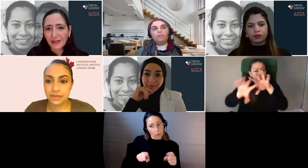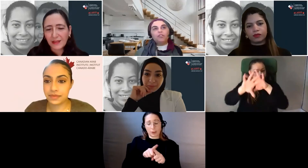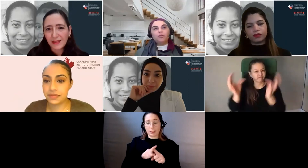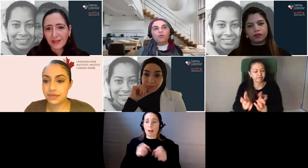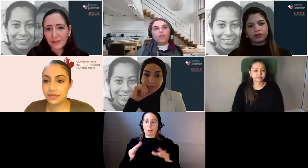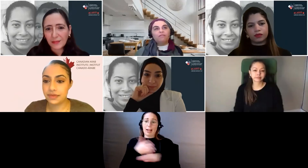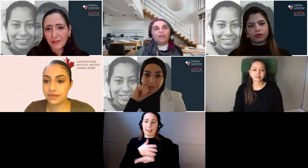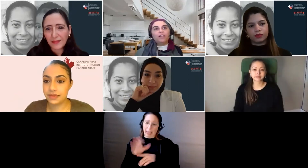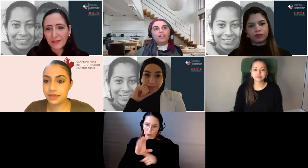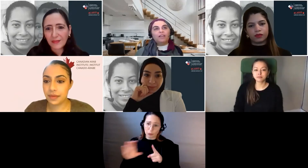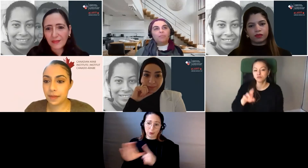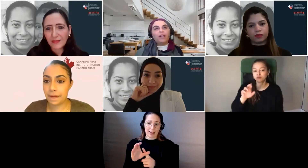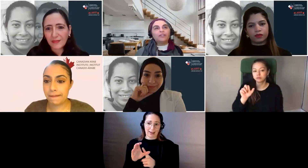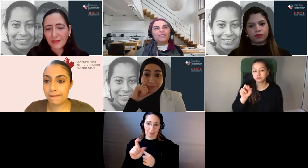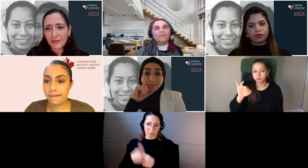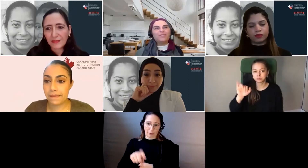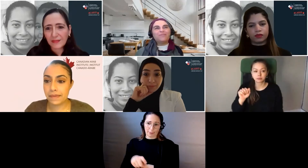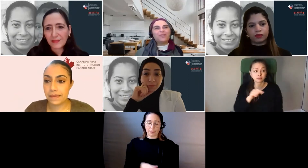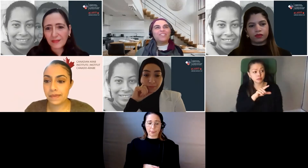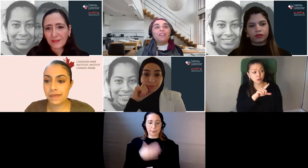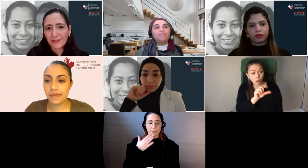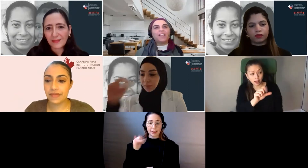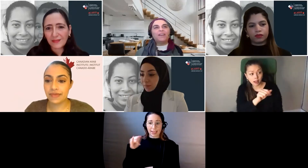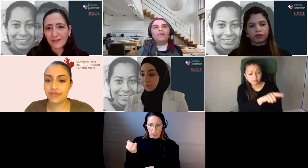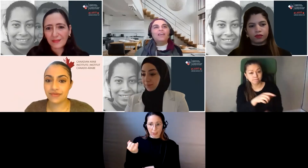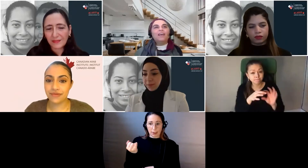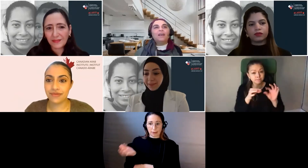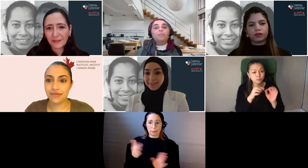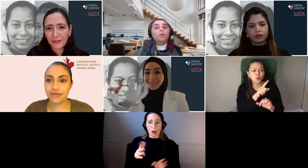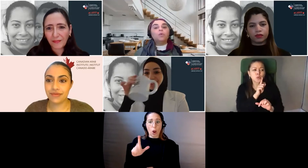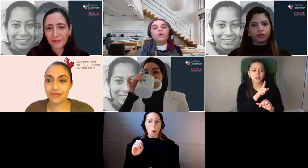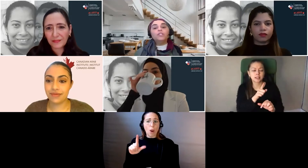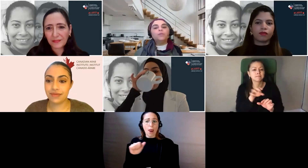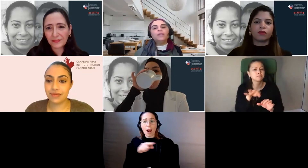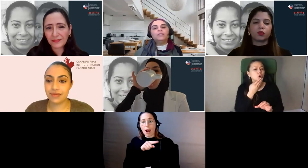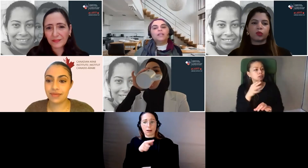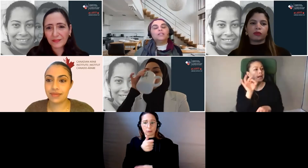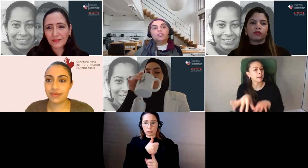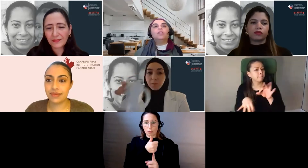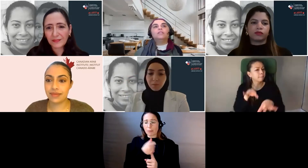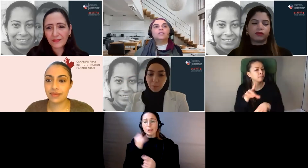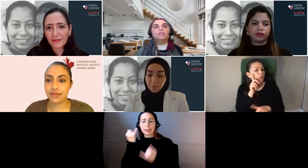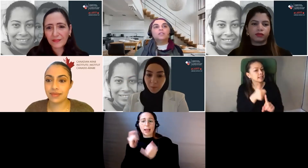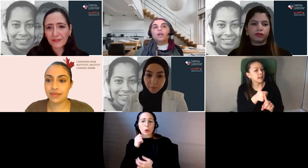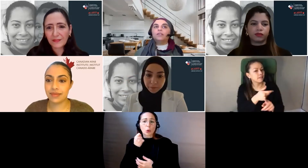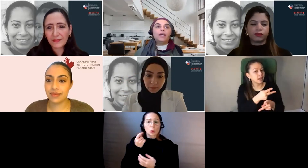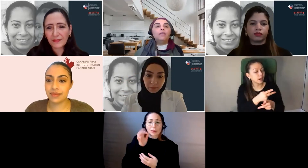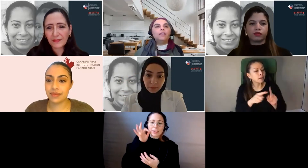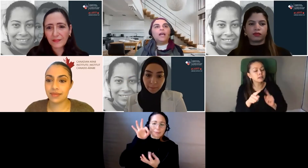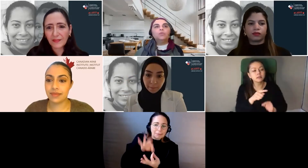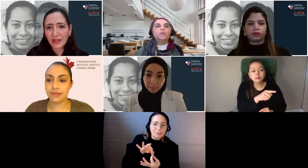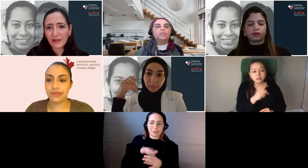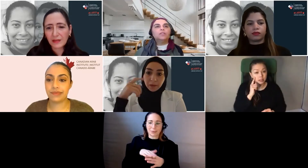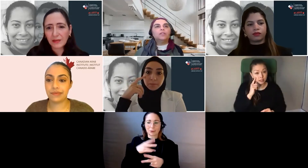same? I mean, you gave very practical tips for self-care, but where do you think does it start? Does it start there,